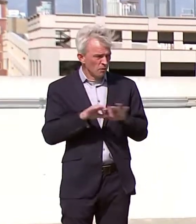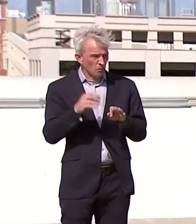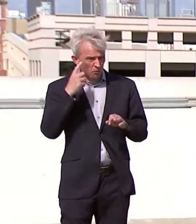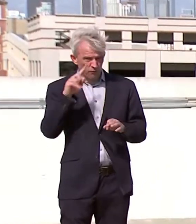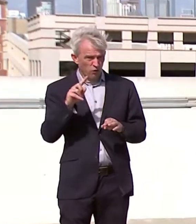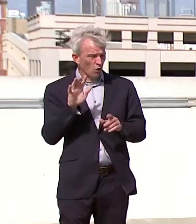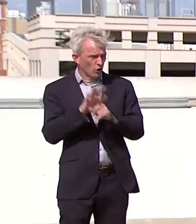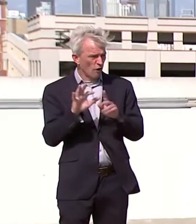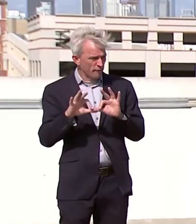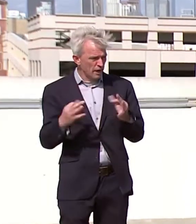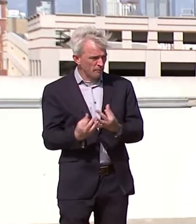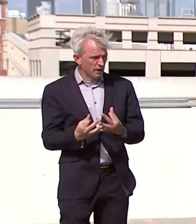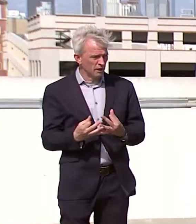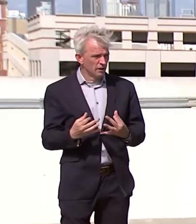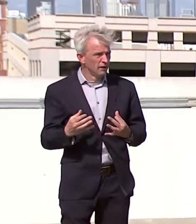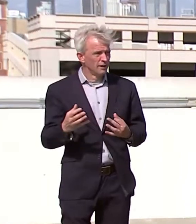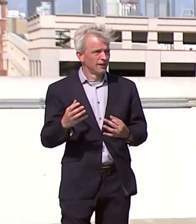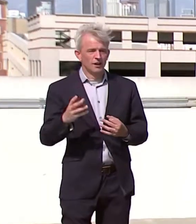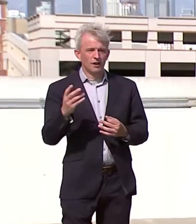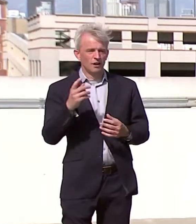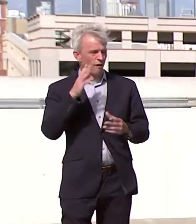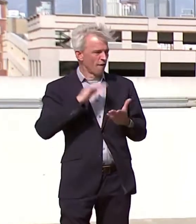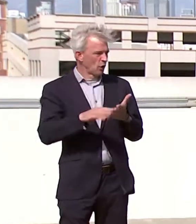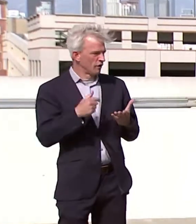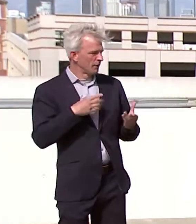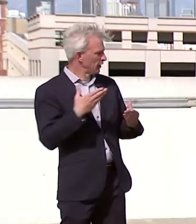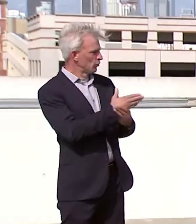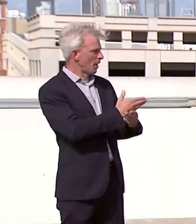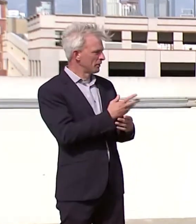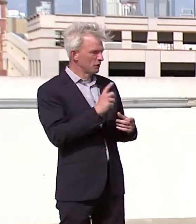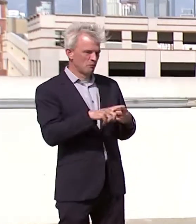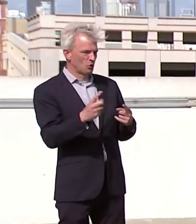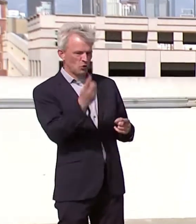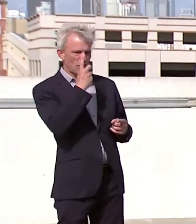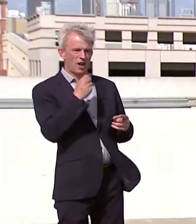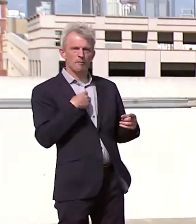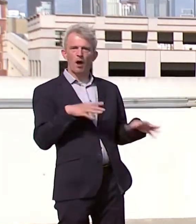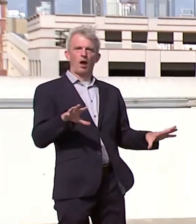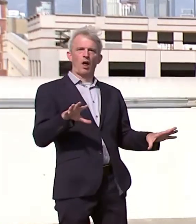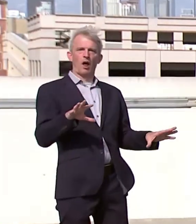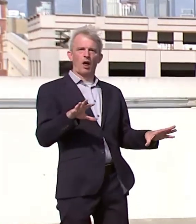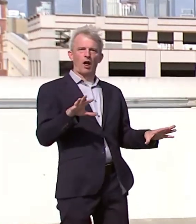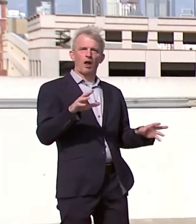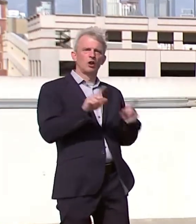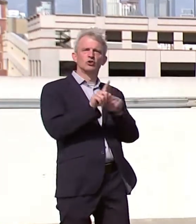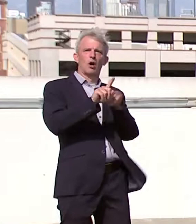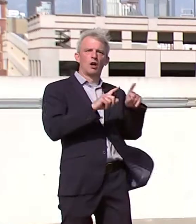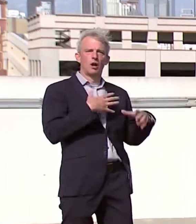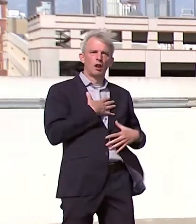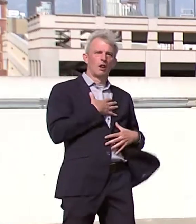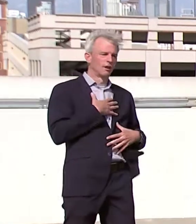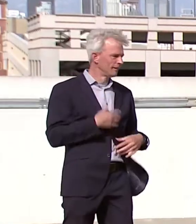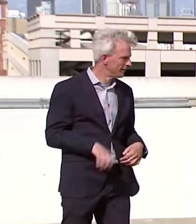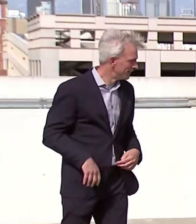Mayor. I got starstruck when you came up. Thanks, man. Appreciate you.